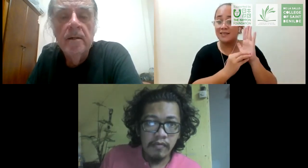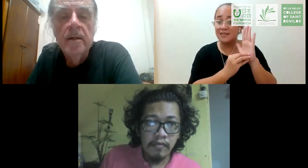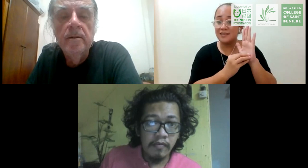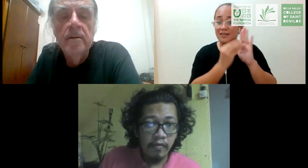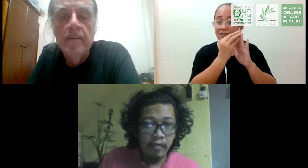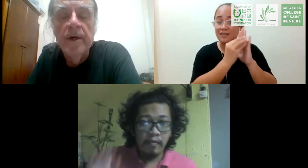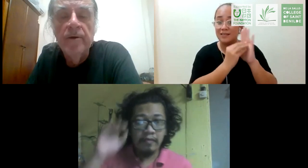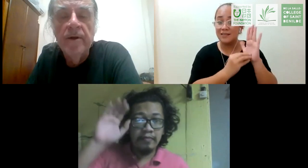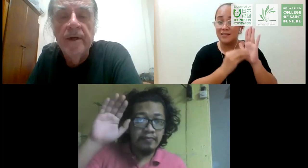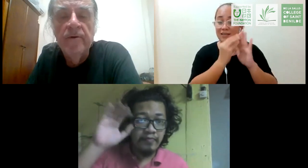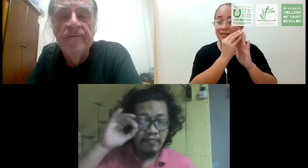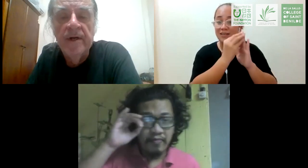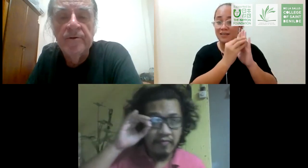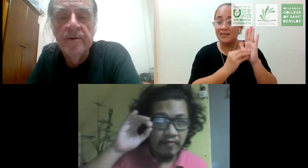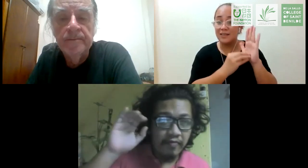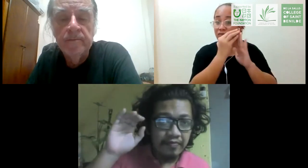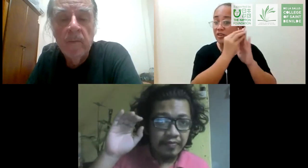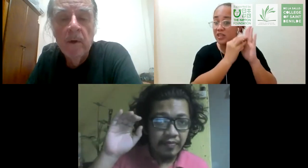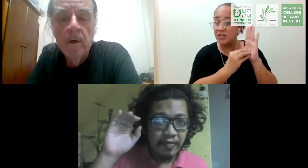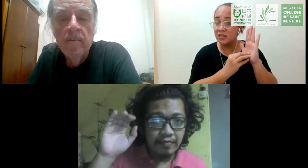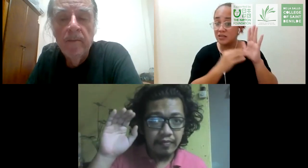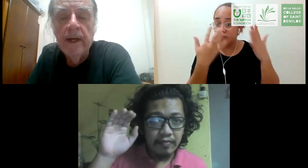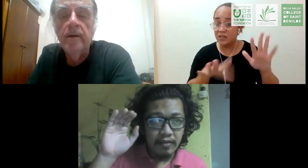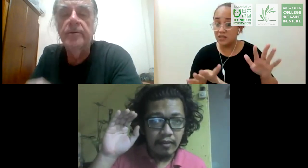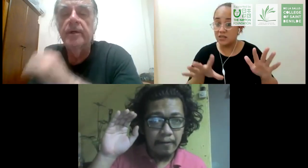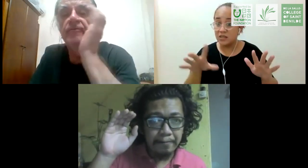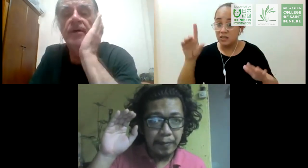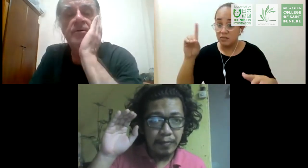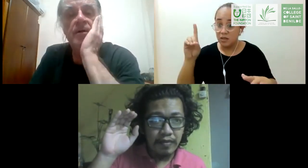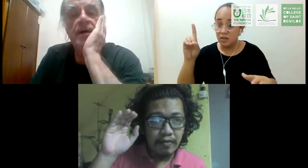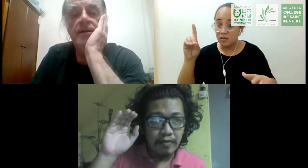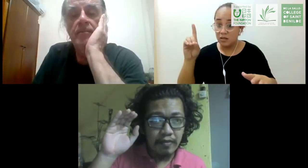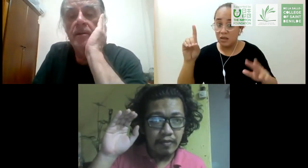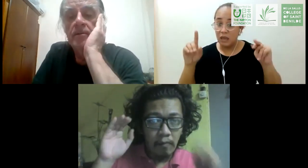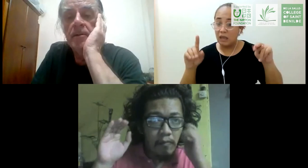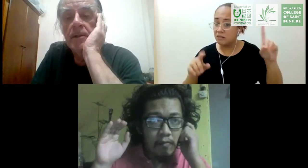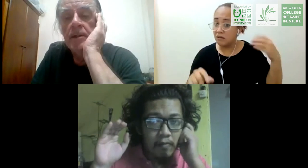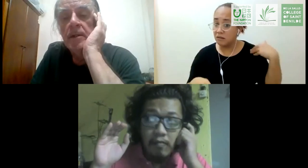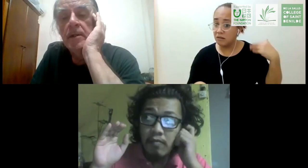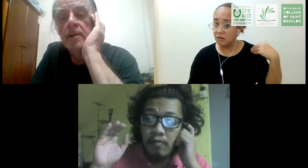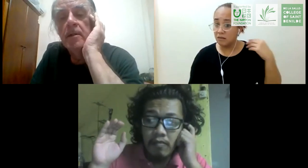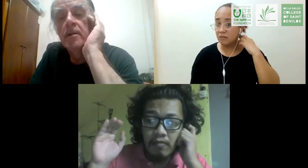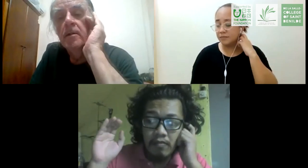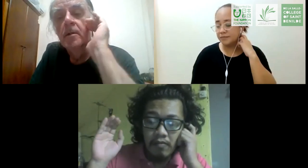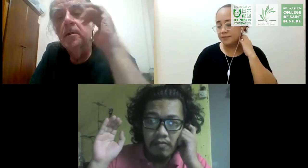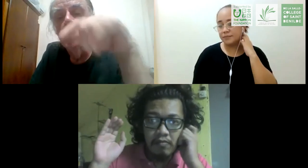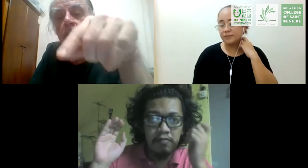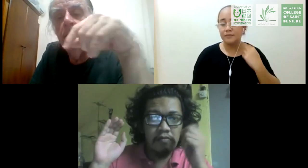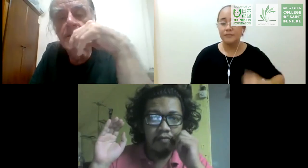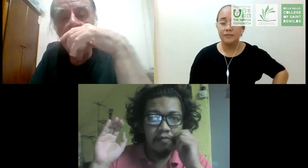The dominant, you think you finished, but I don't think you finished the non-dominant. Sir, okay. Yes, Nat,